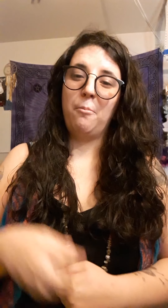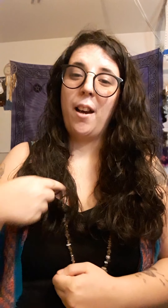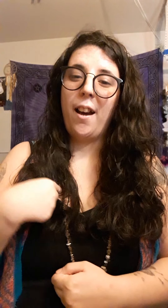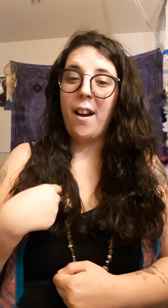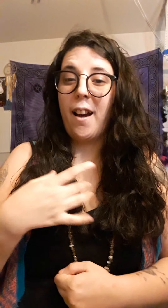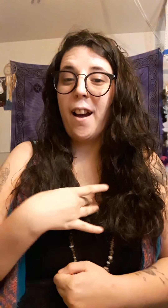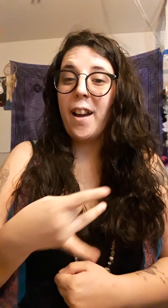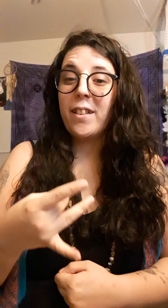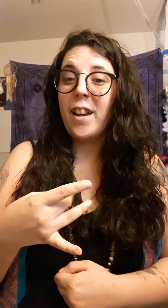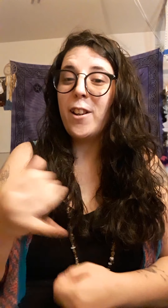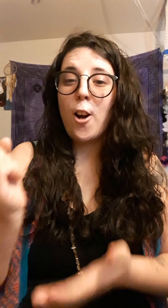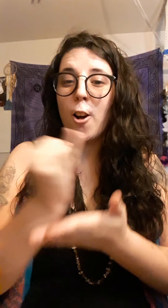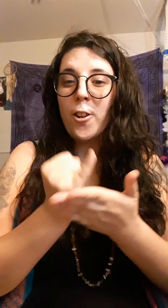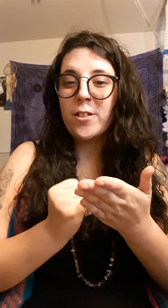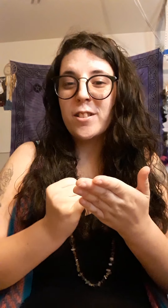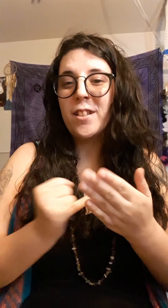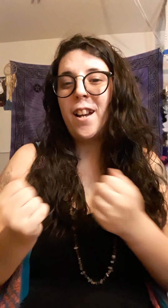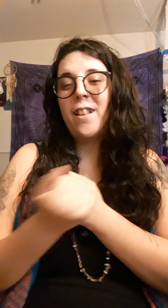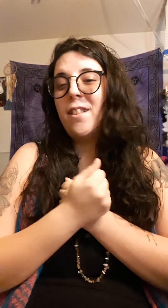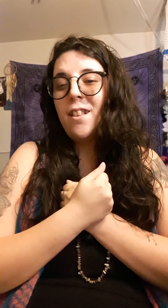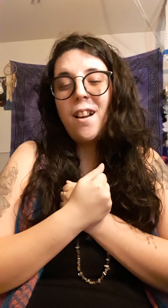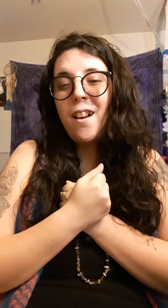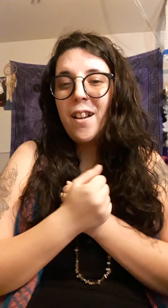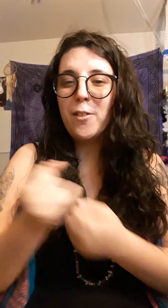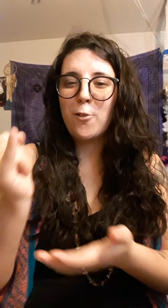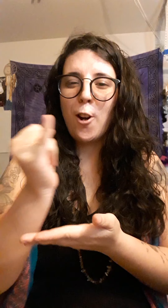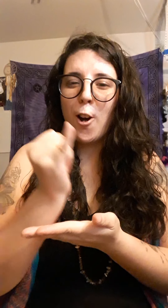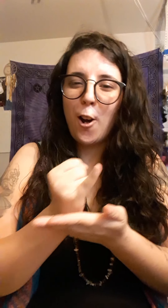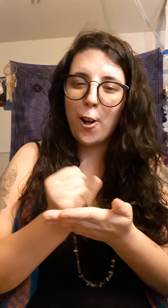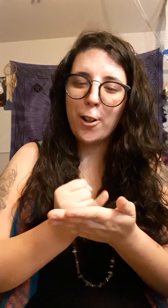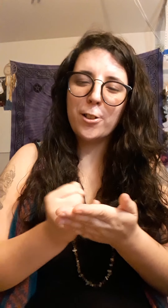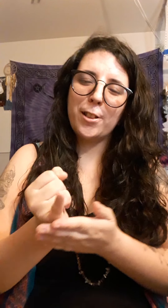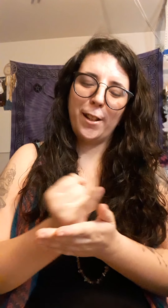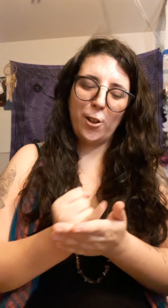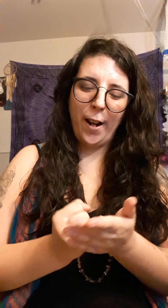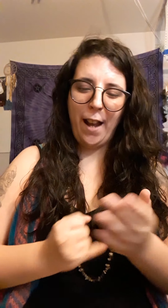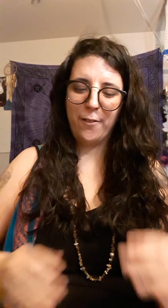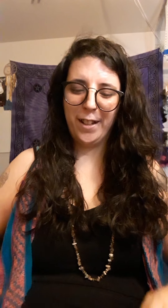I like art. I love art and crafting.